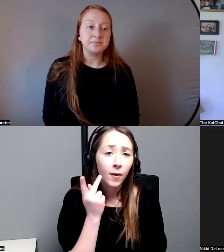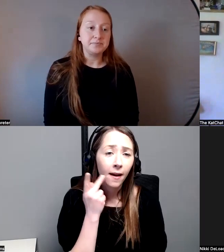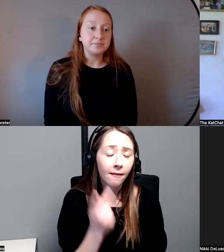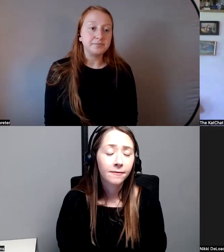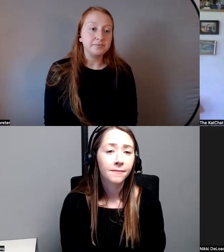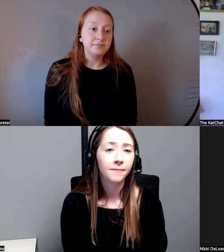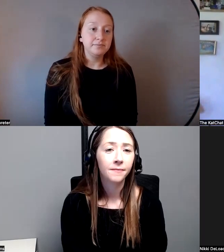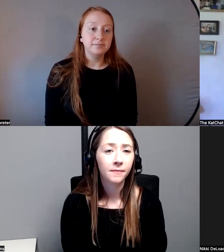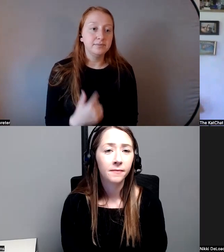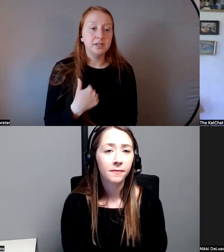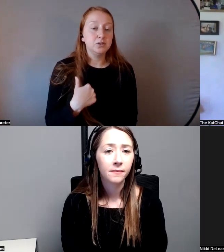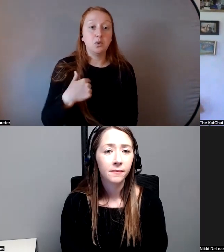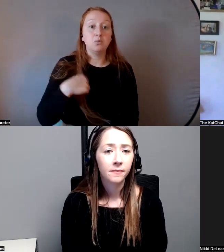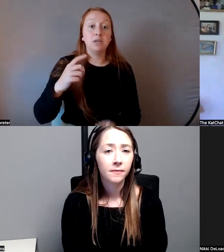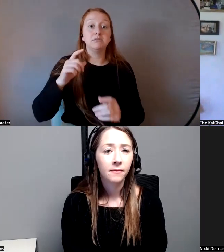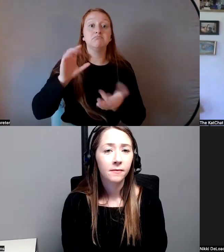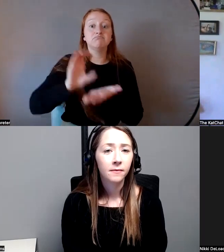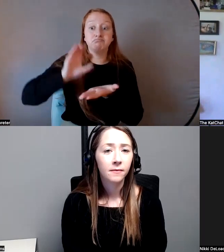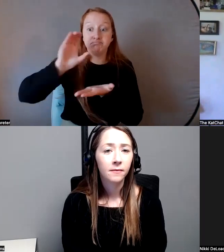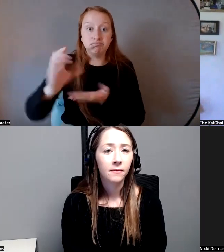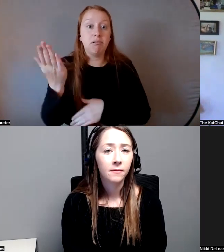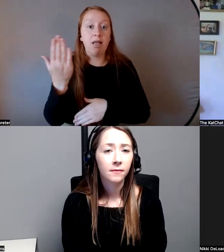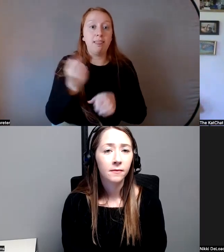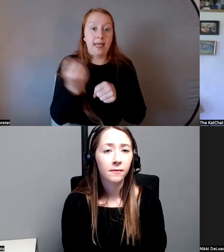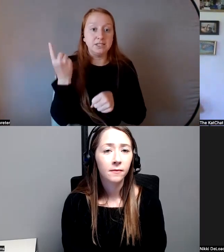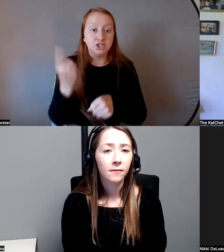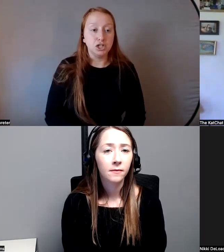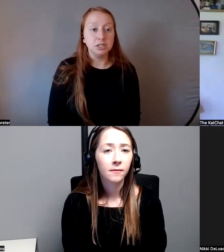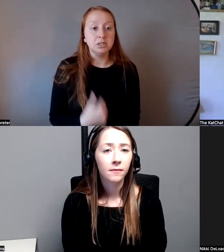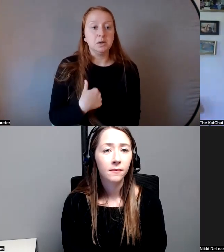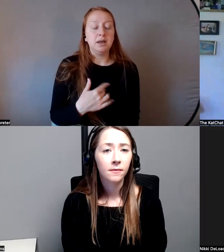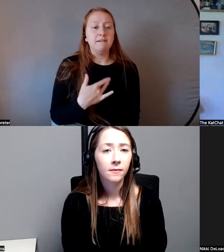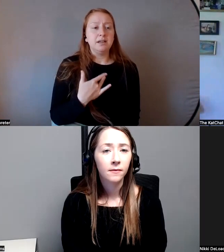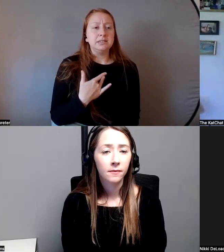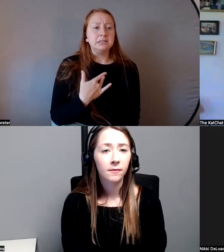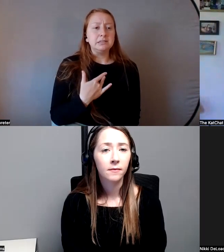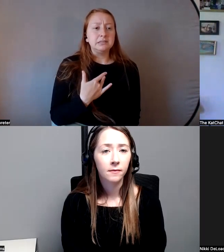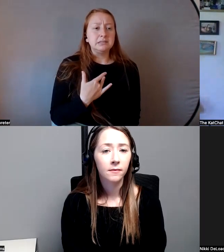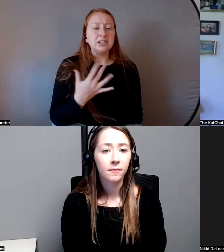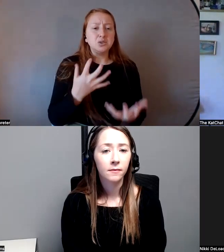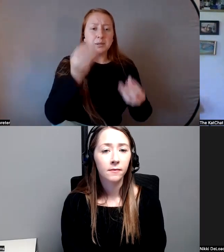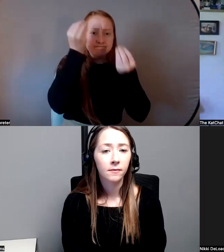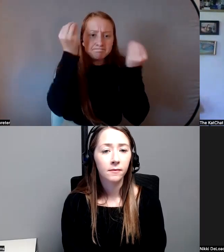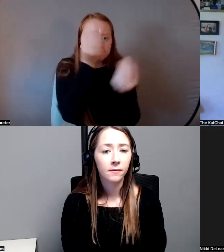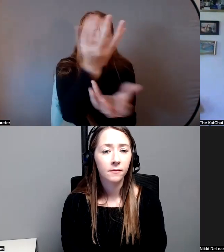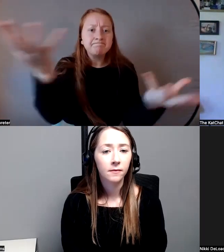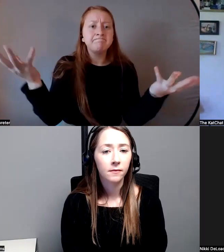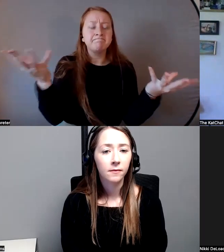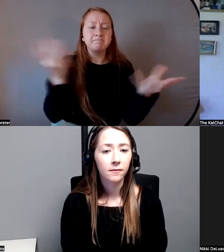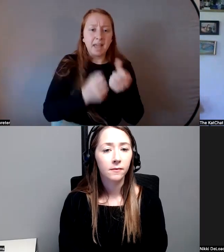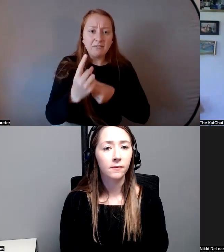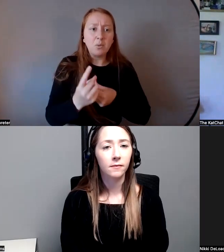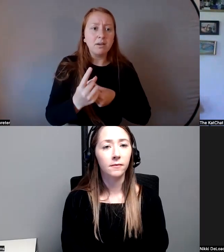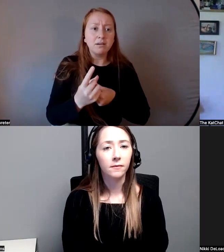I made a huge donation last year. So I feel like I need to be more aware, more ready, because you don't